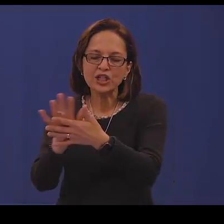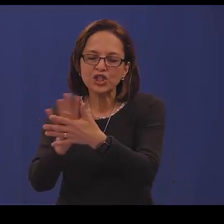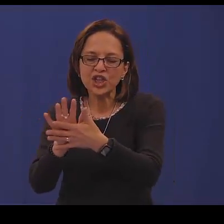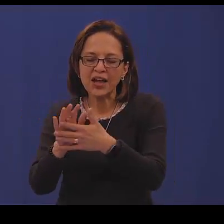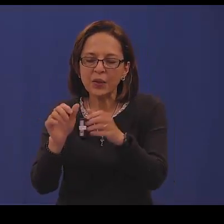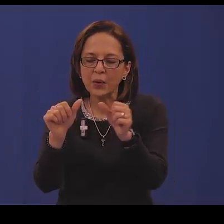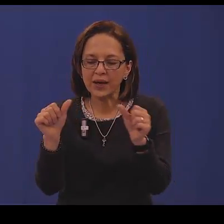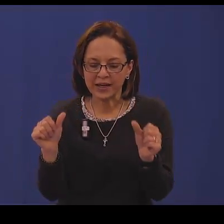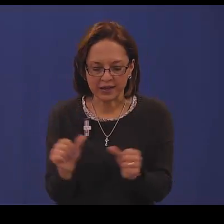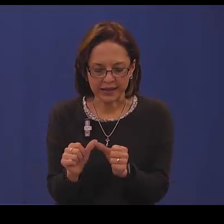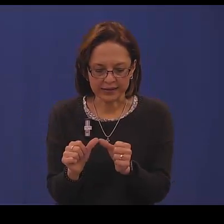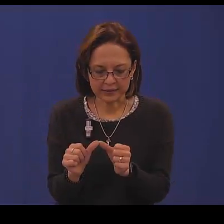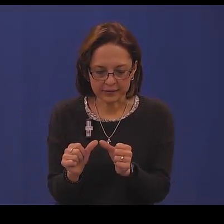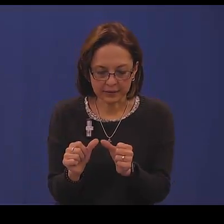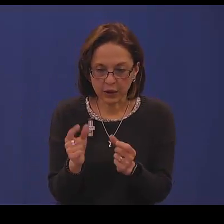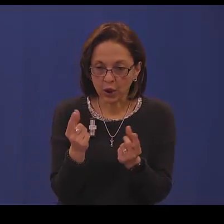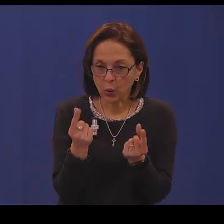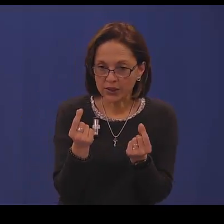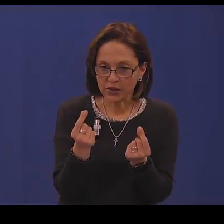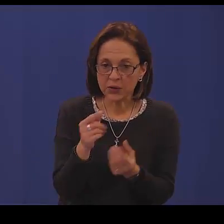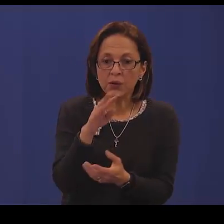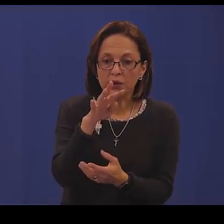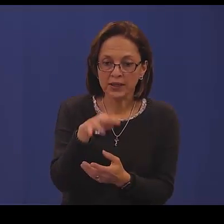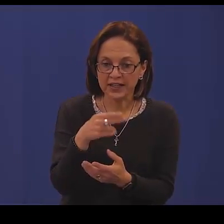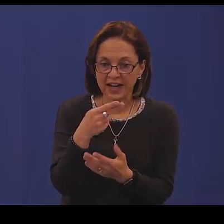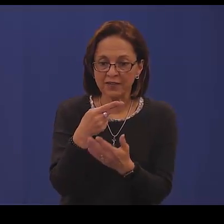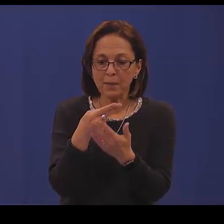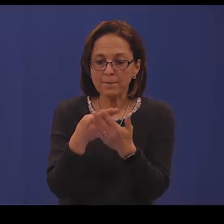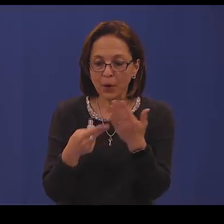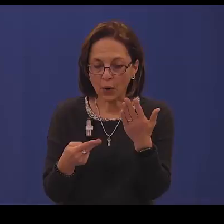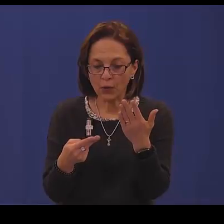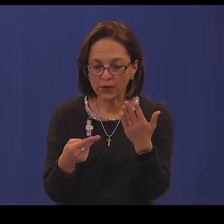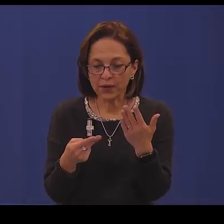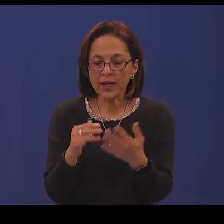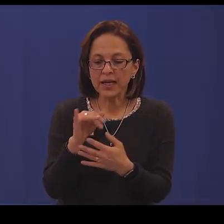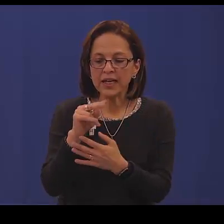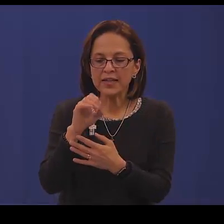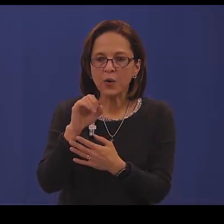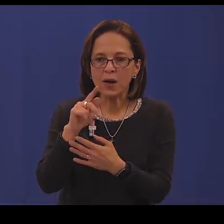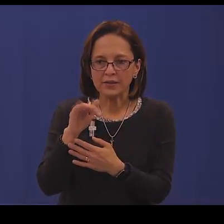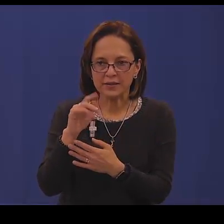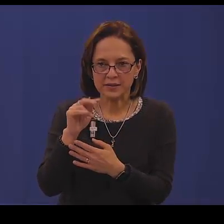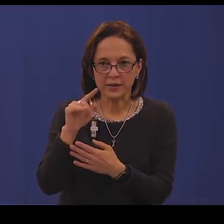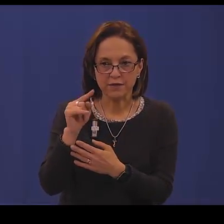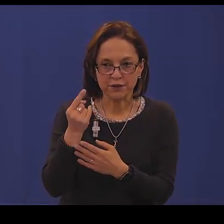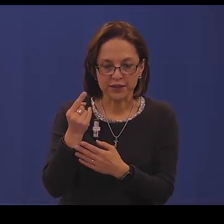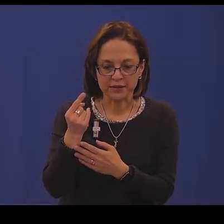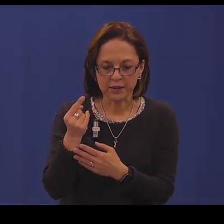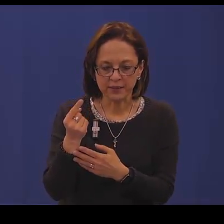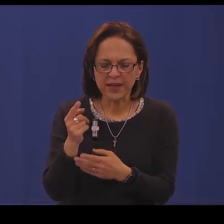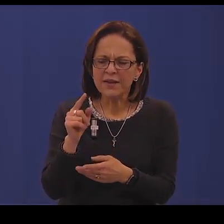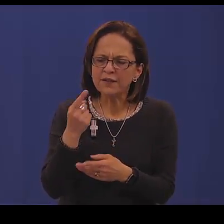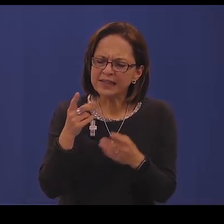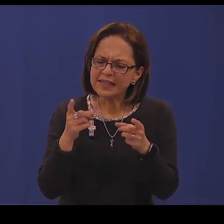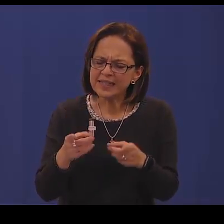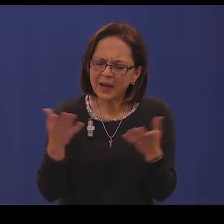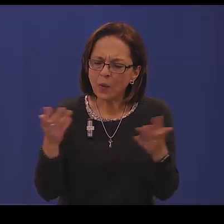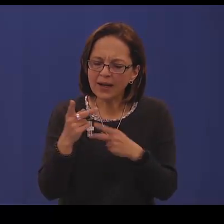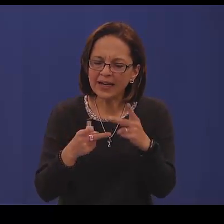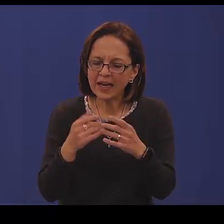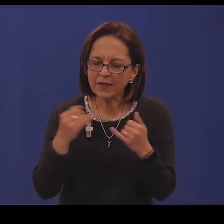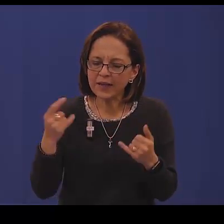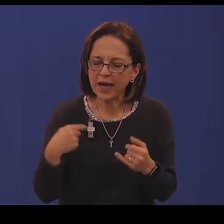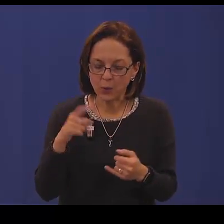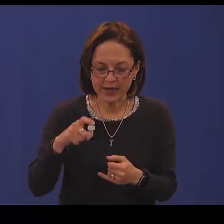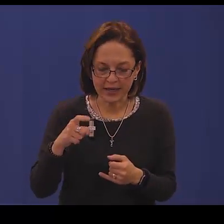the shadow areas. What to do? Grab both inequalities first. First decide